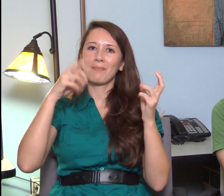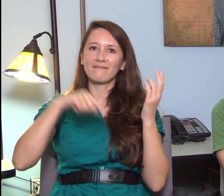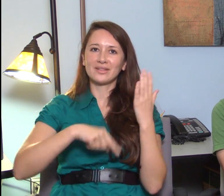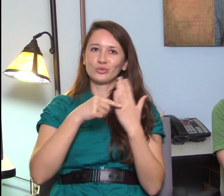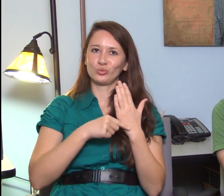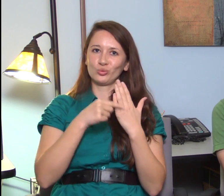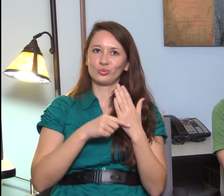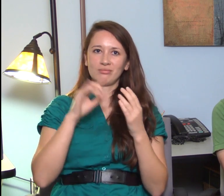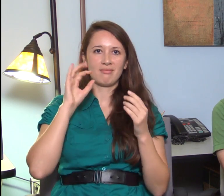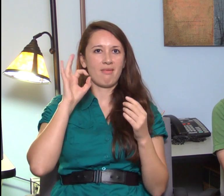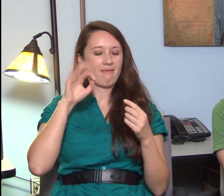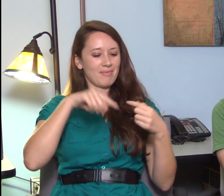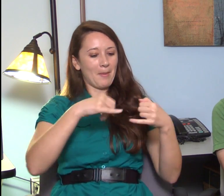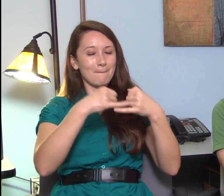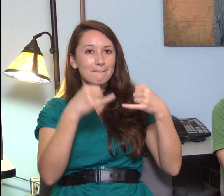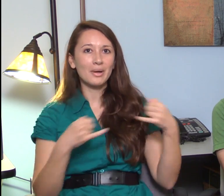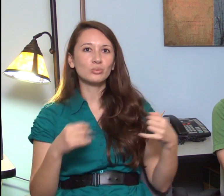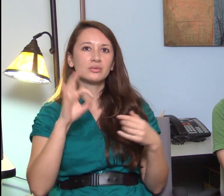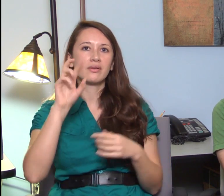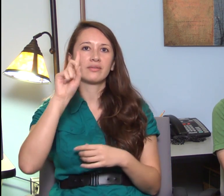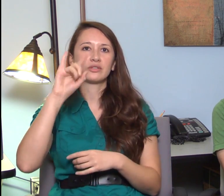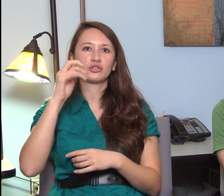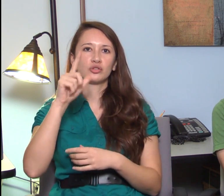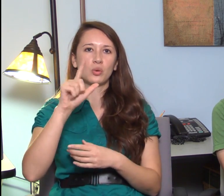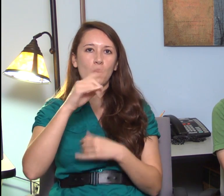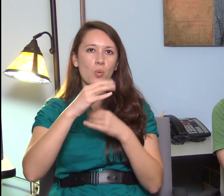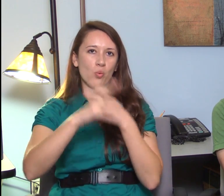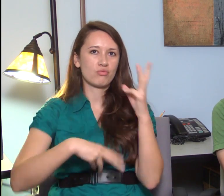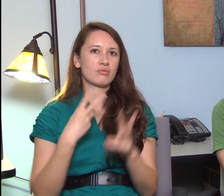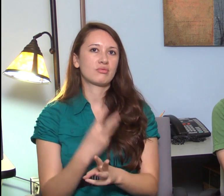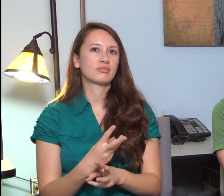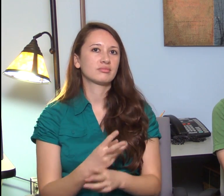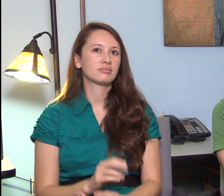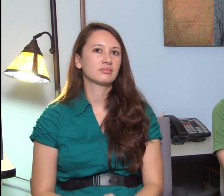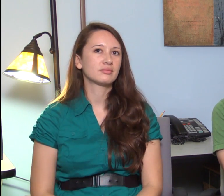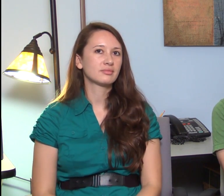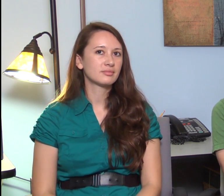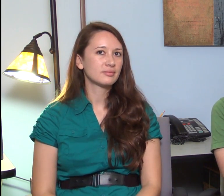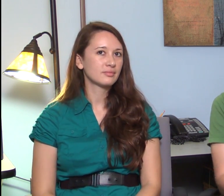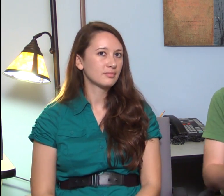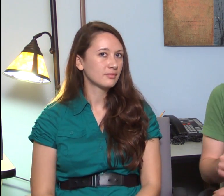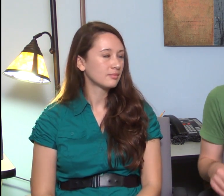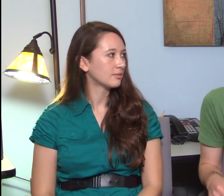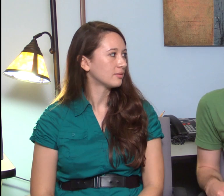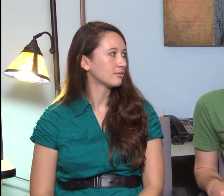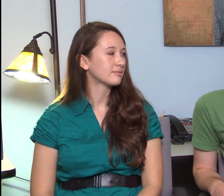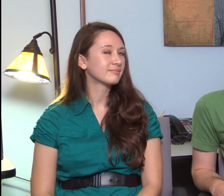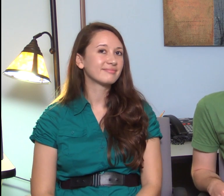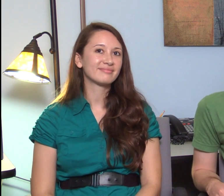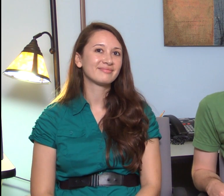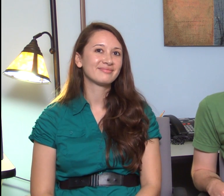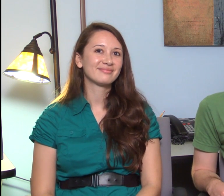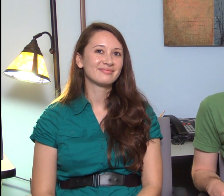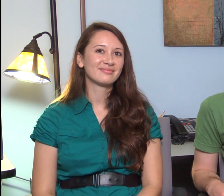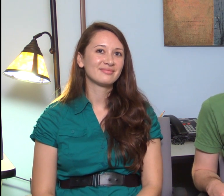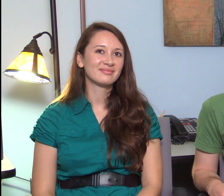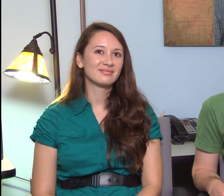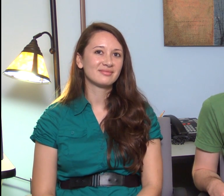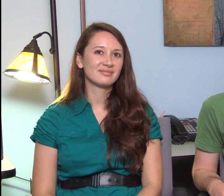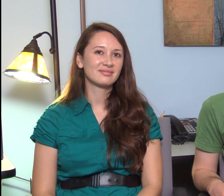project itself exemplifies this whole theme of the boundaries of the digital world. Where do we draw the line? Or where should we draw